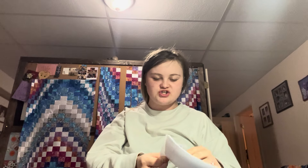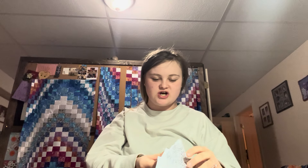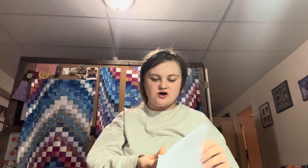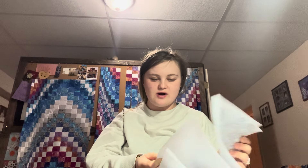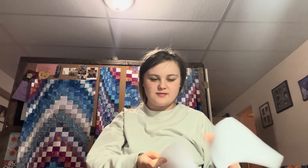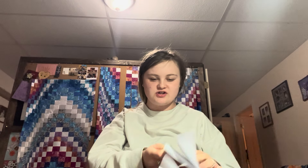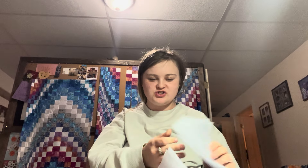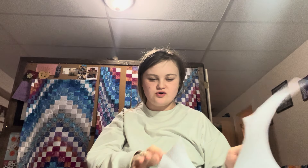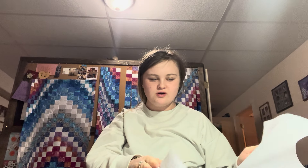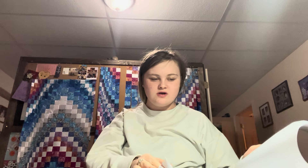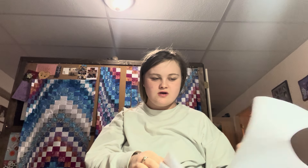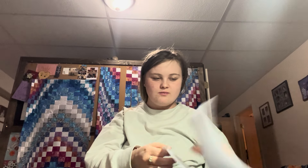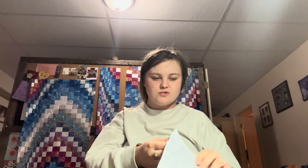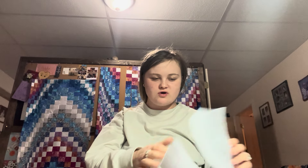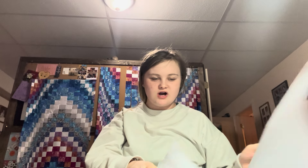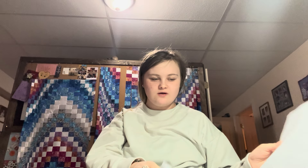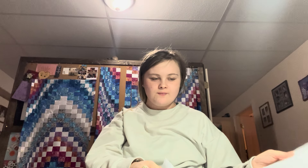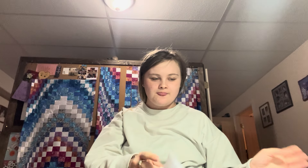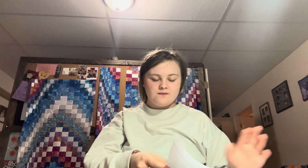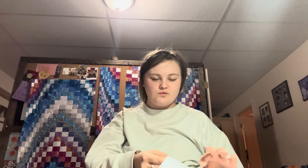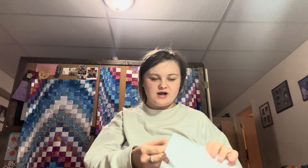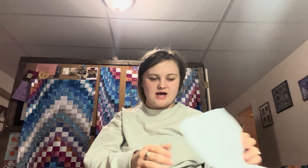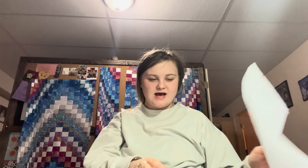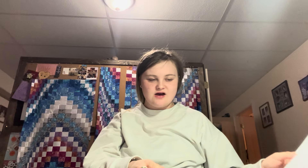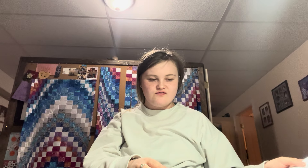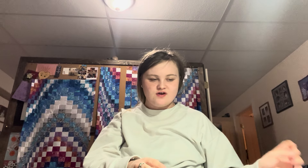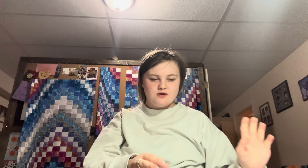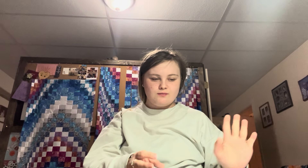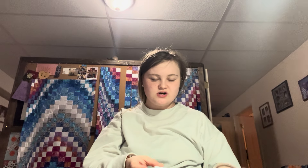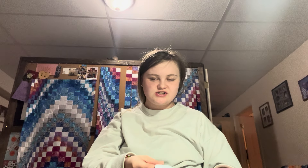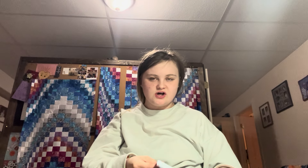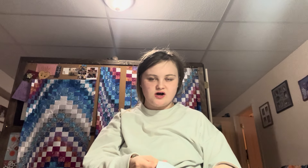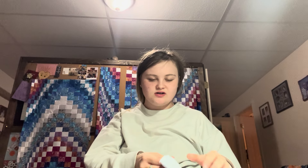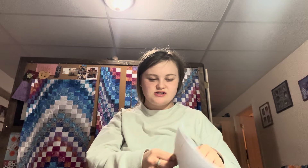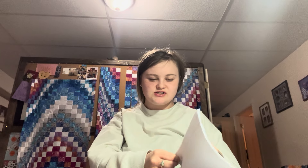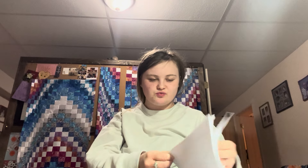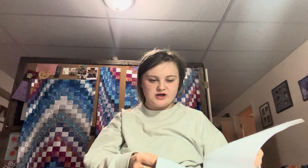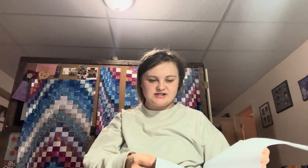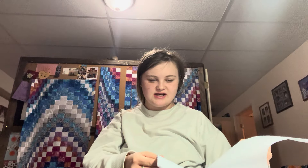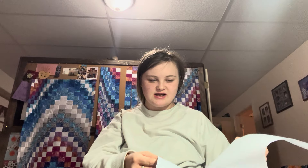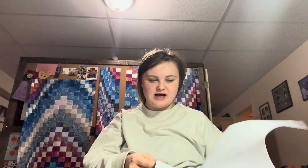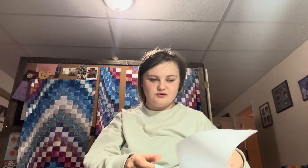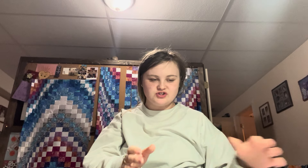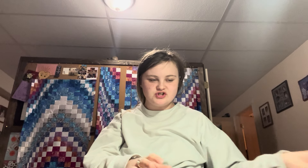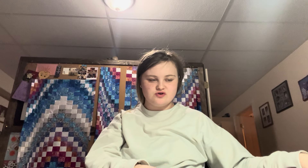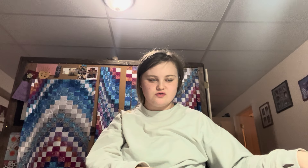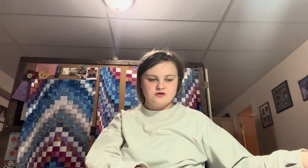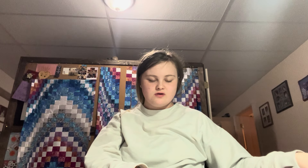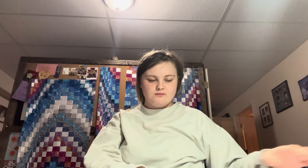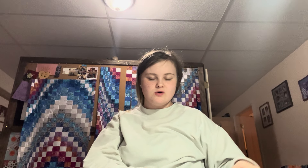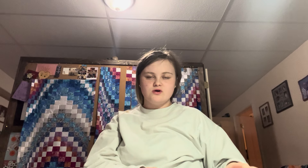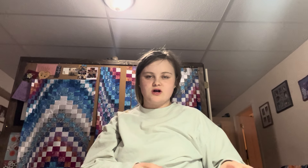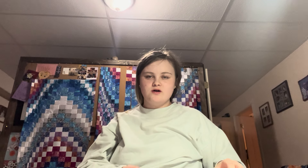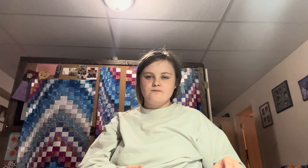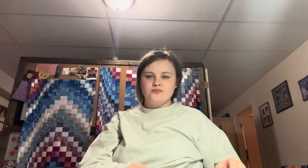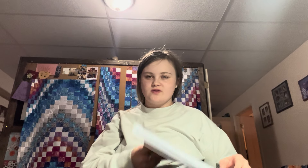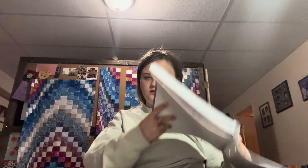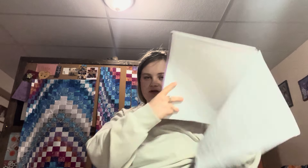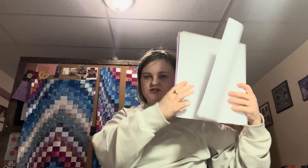show. I'm gonna do more when I have more songs written. I will do more